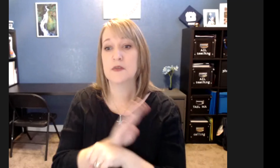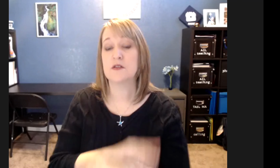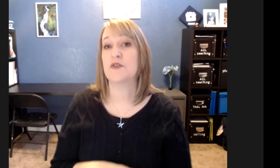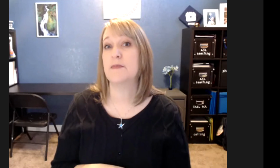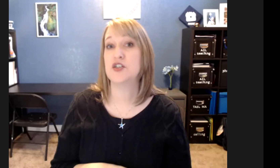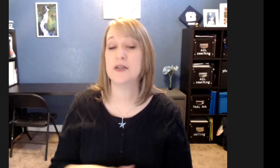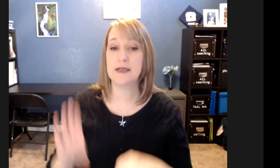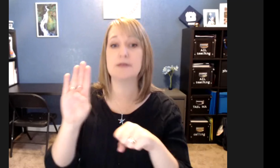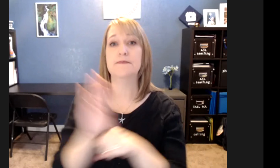if your major is